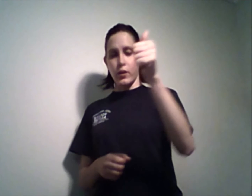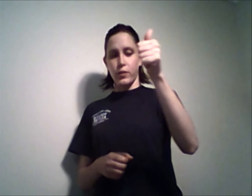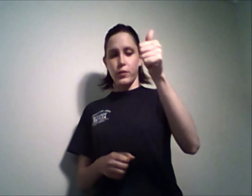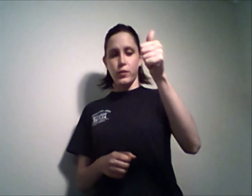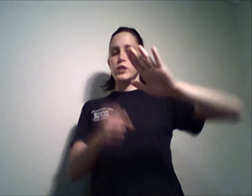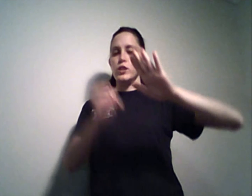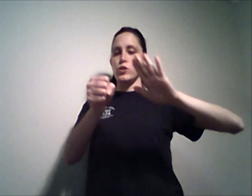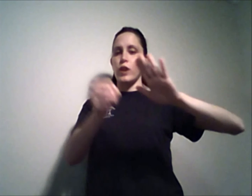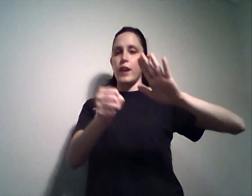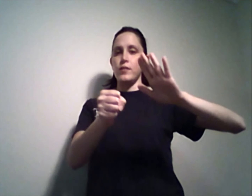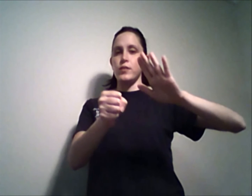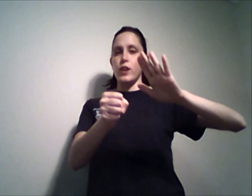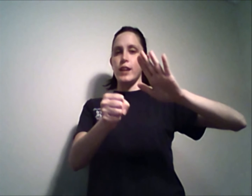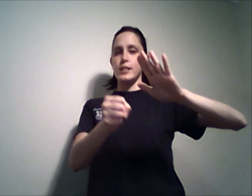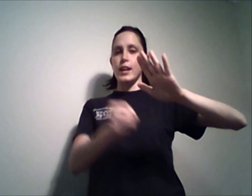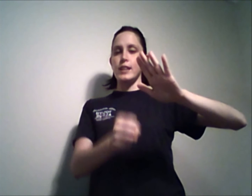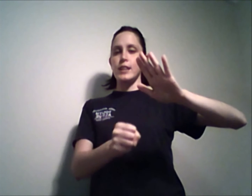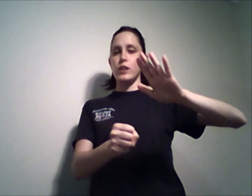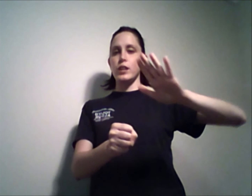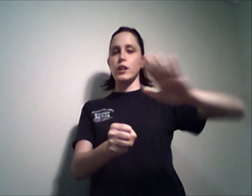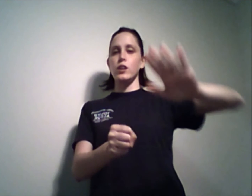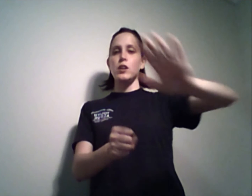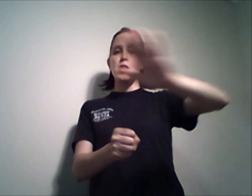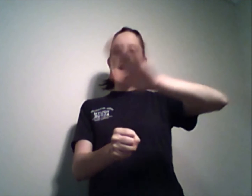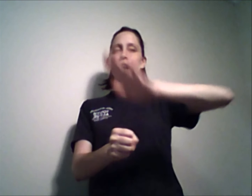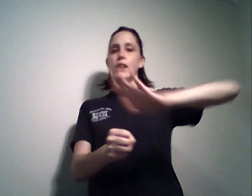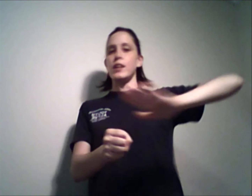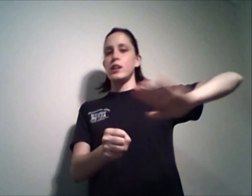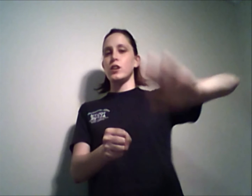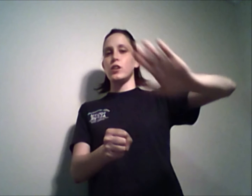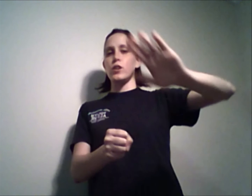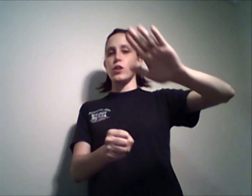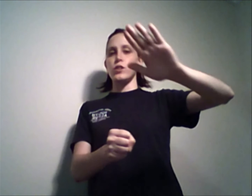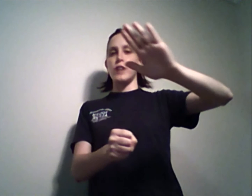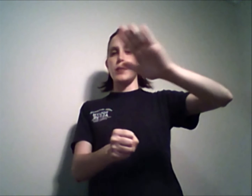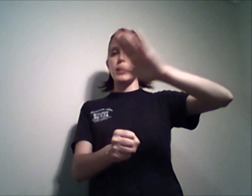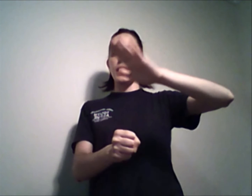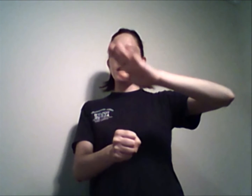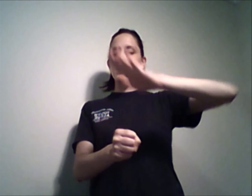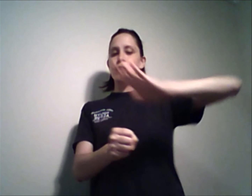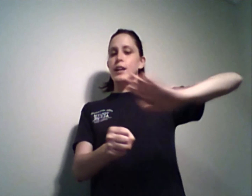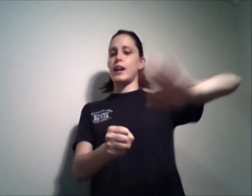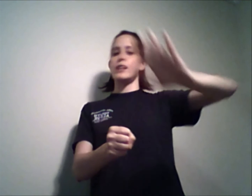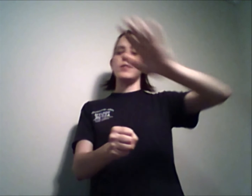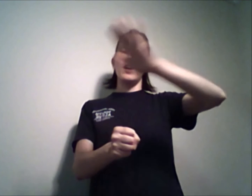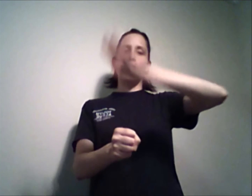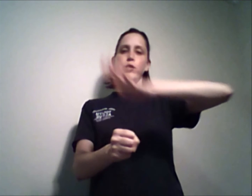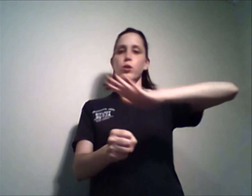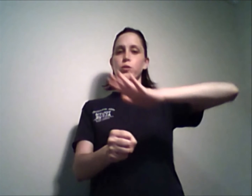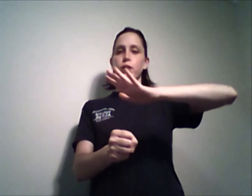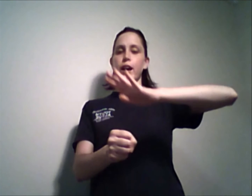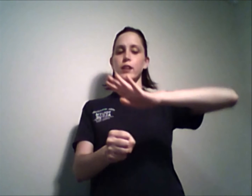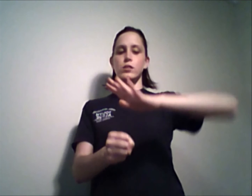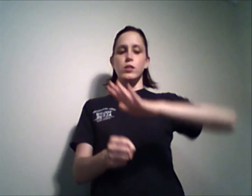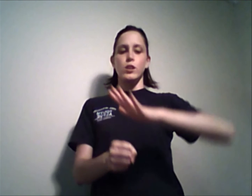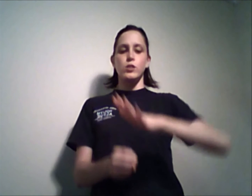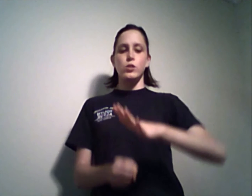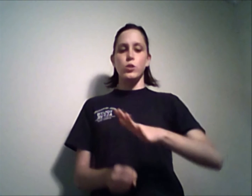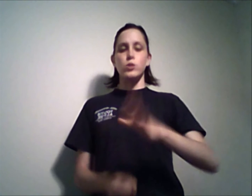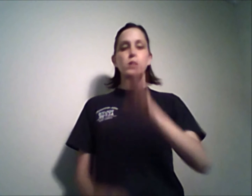yourself. And you have your S hand down here, and then your dominant hand is going to kind of hover over that. So it goes